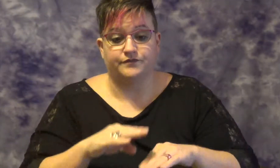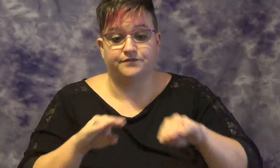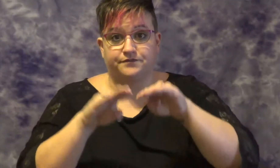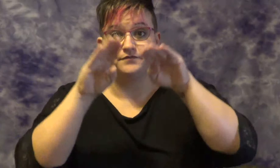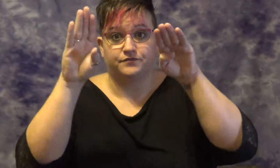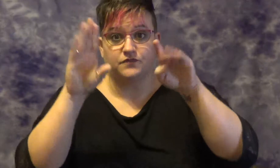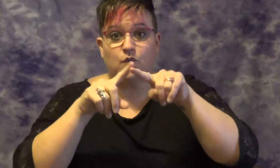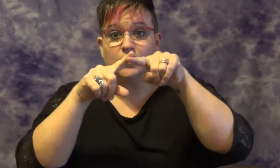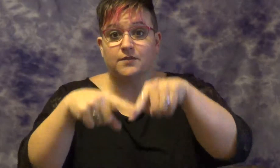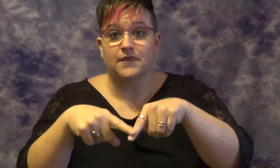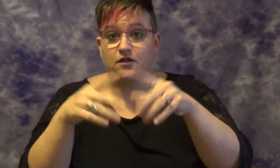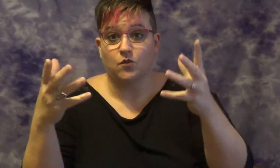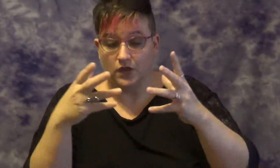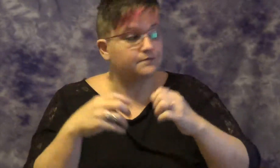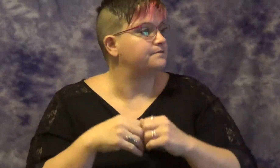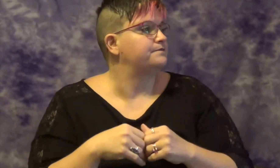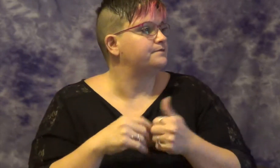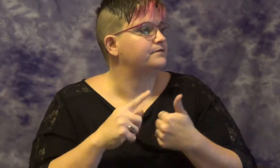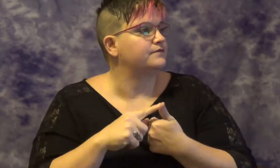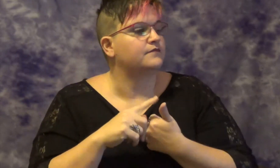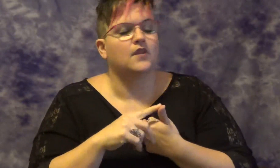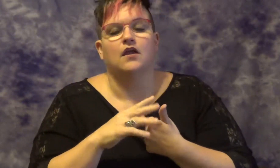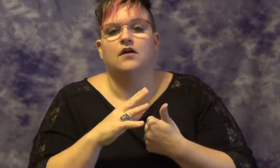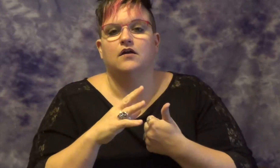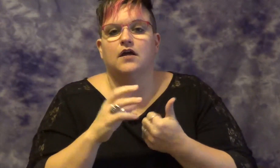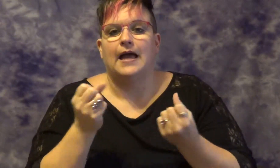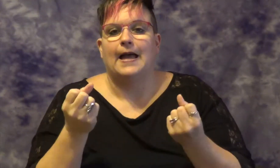Now, when we talk about your register, it's going to